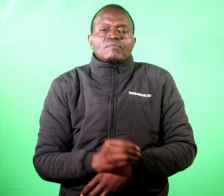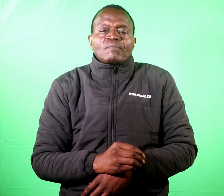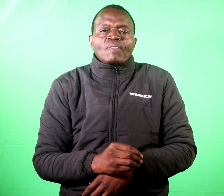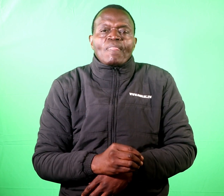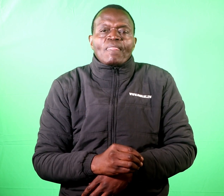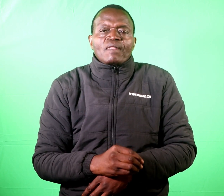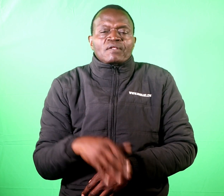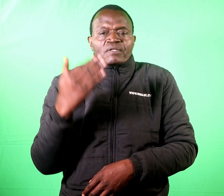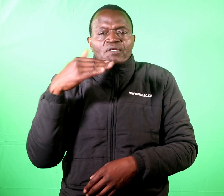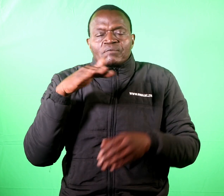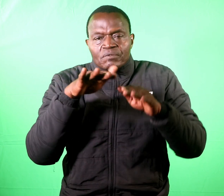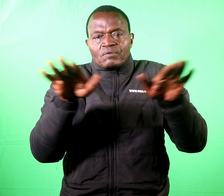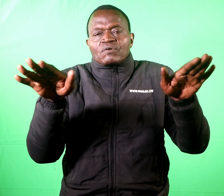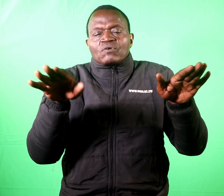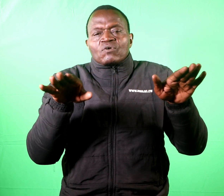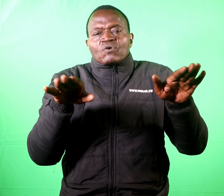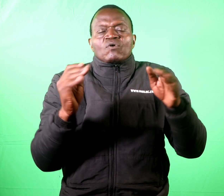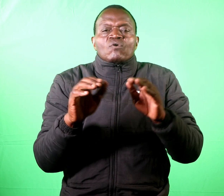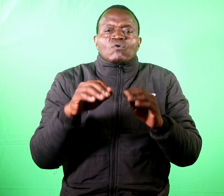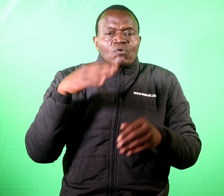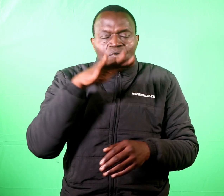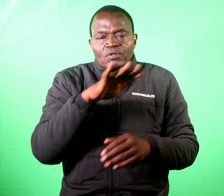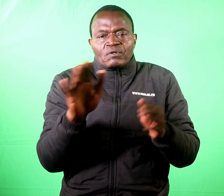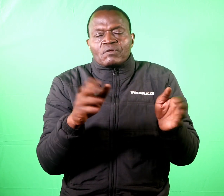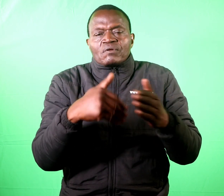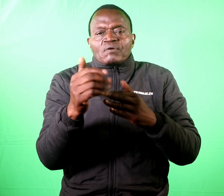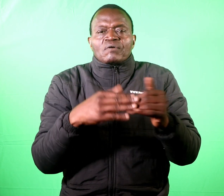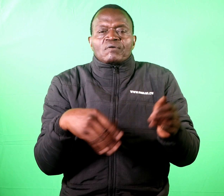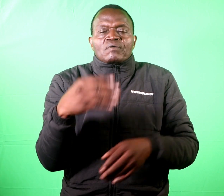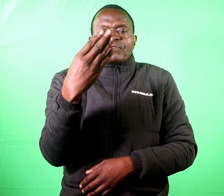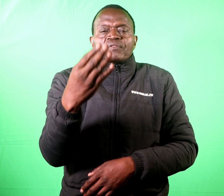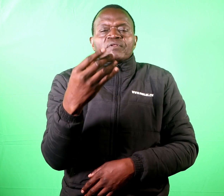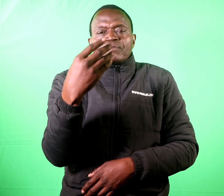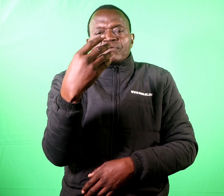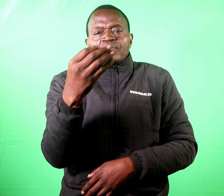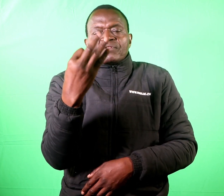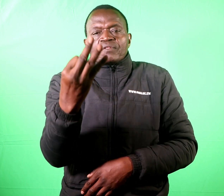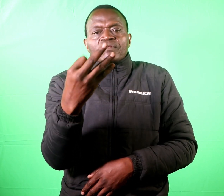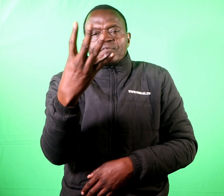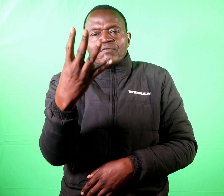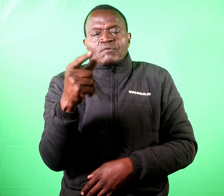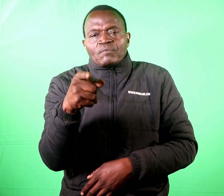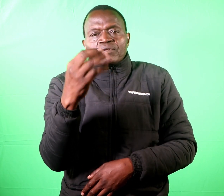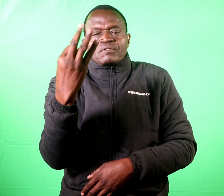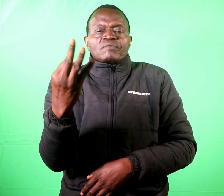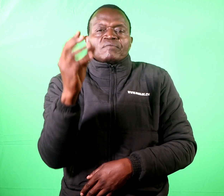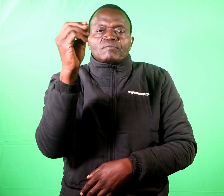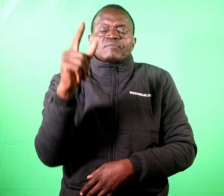Dams, water reservoirs construction, 34.3%. Most